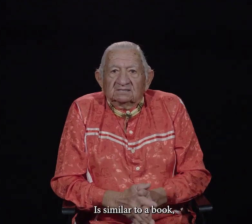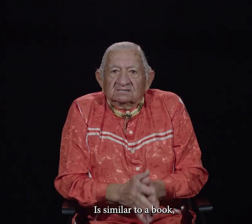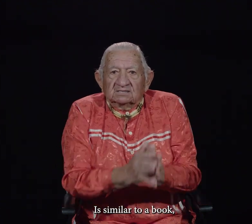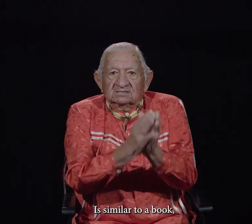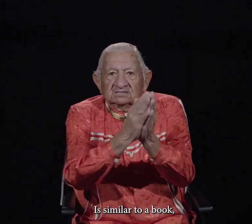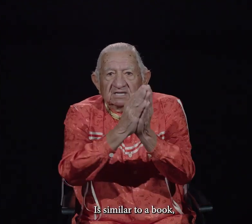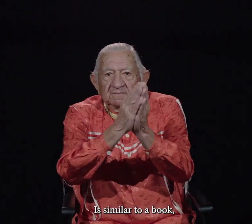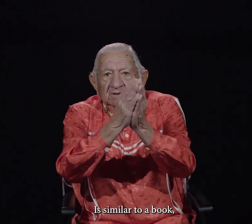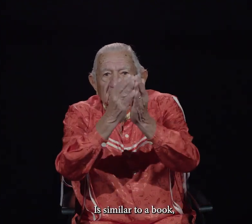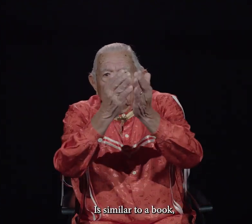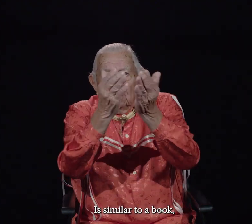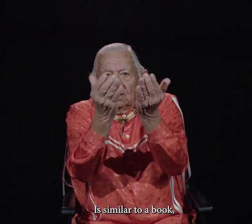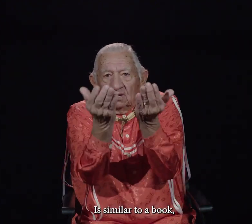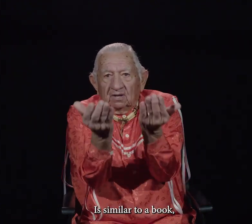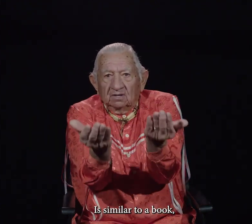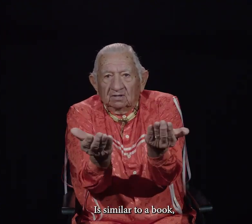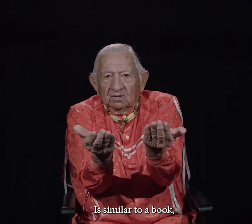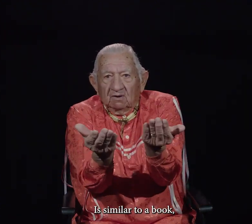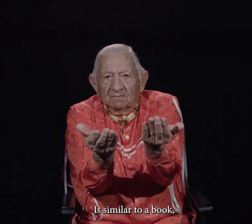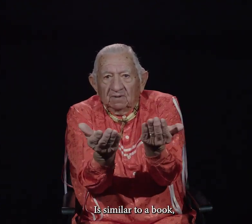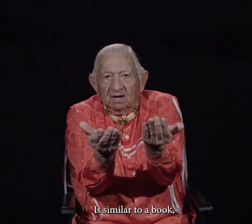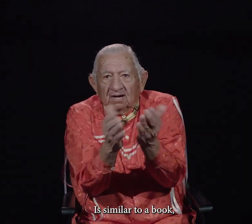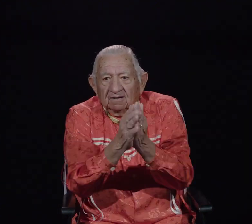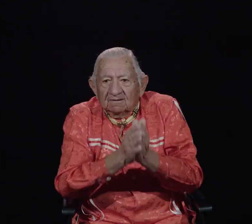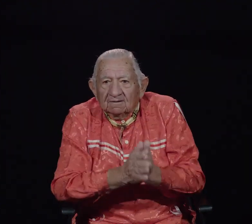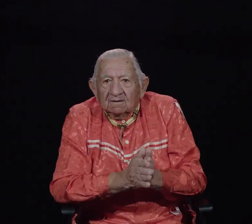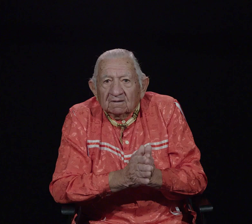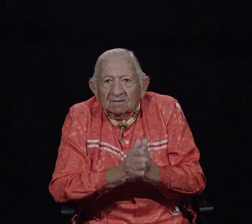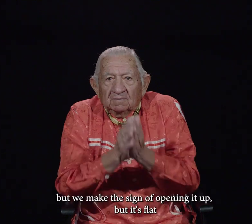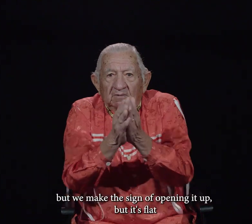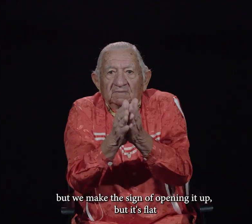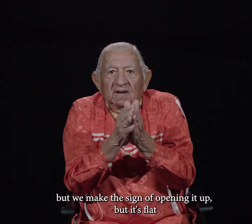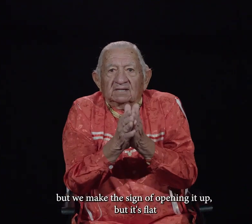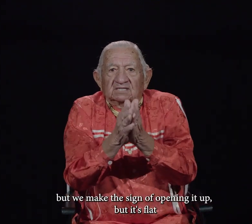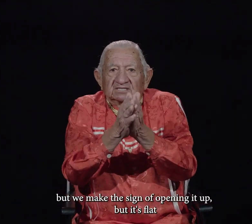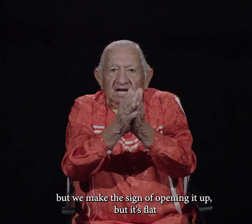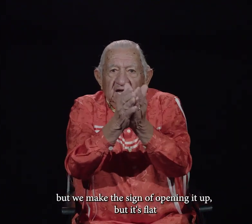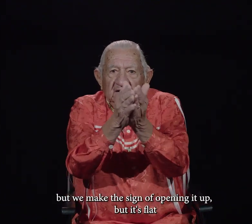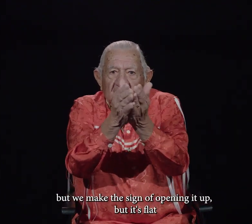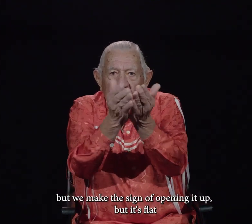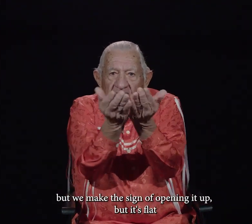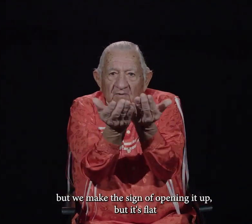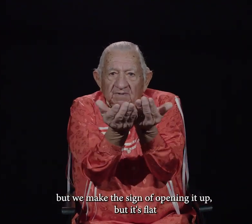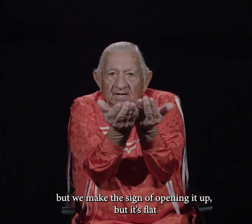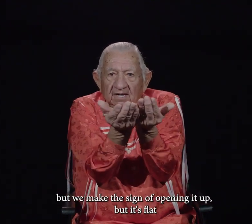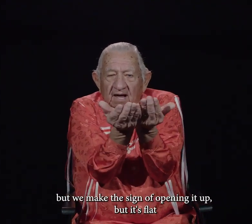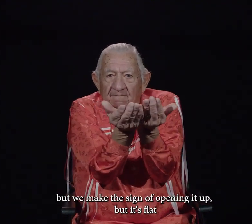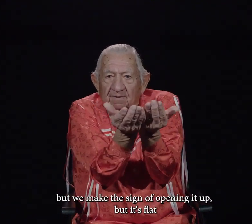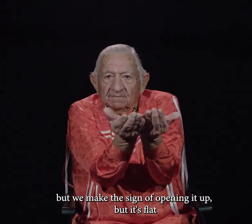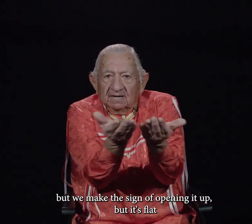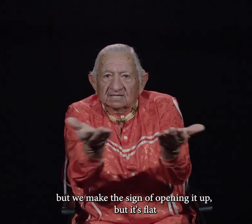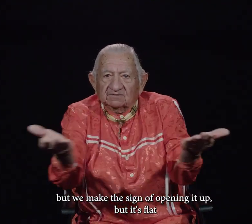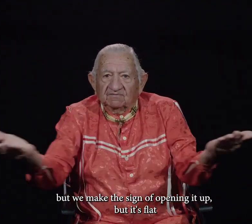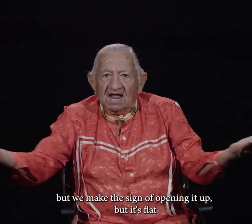is similar to a book, but we make the sign of opening it up, but it's